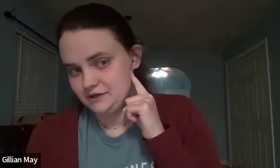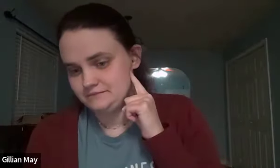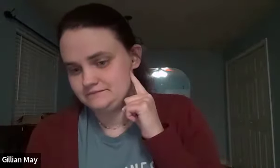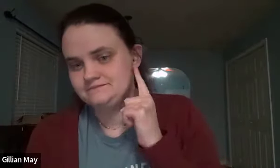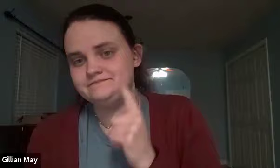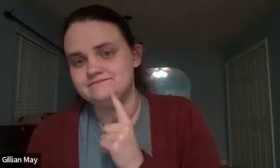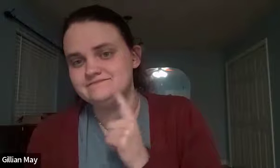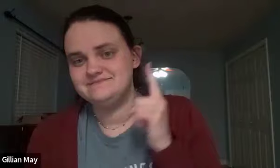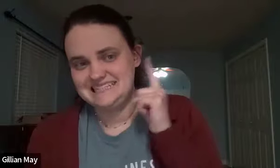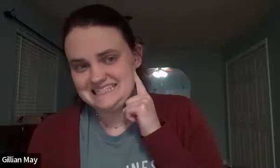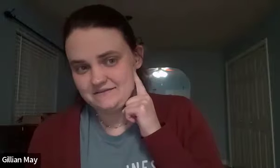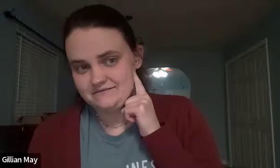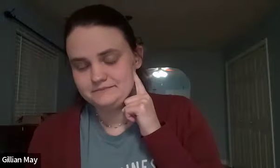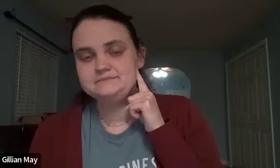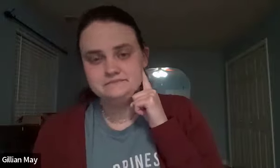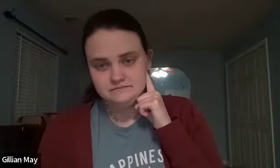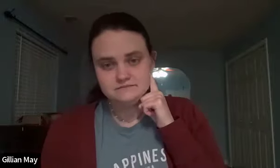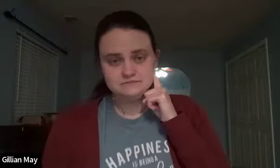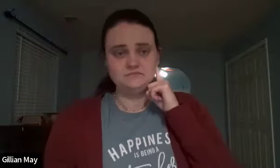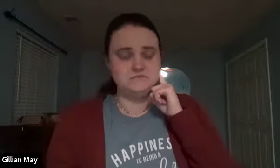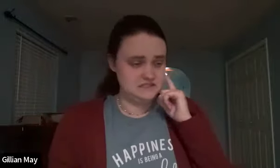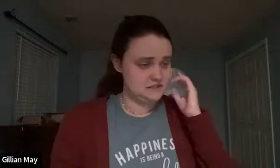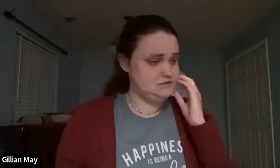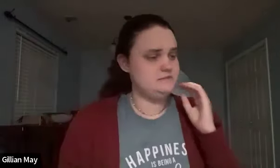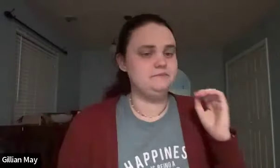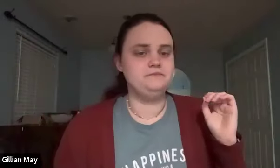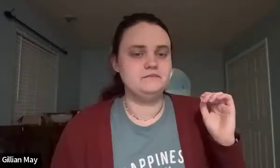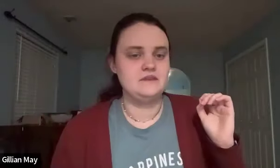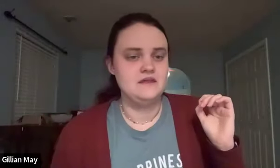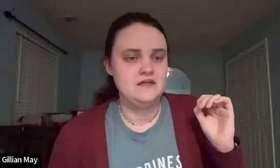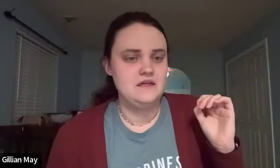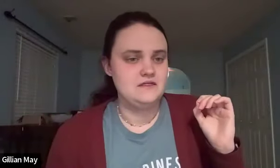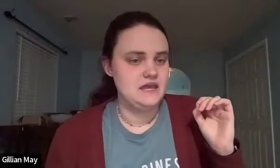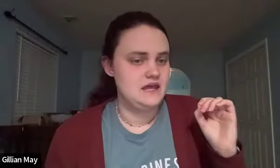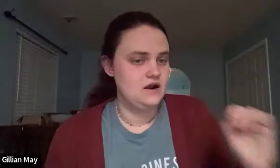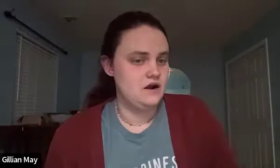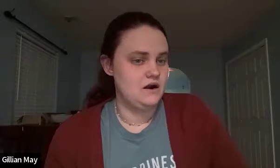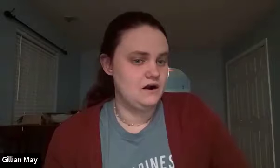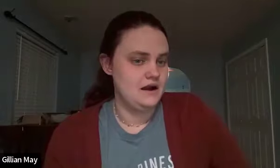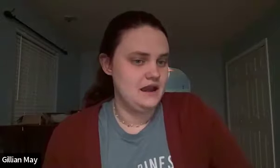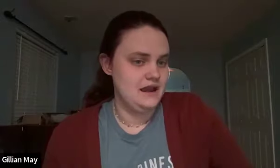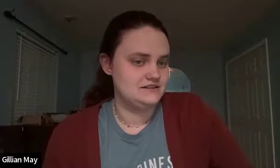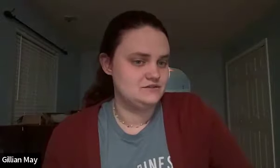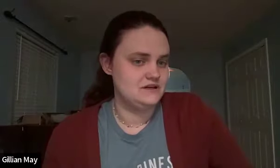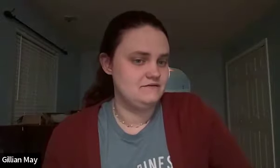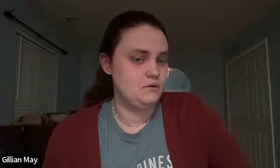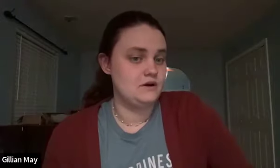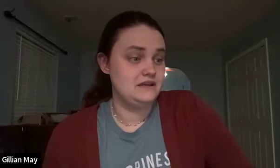ear, deaf. Excuse me. Then our next one for